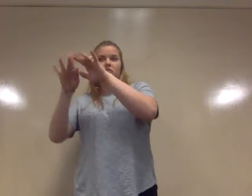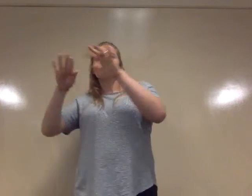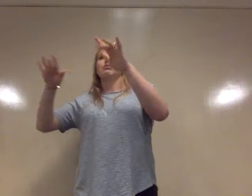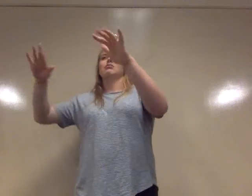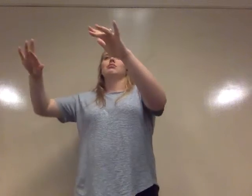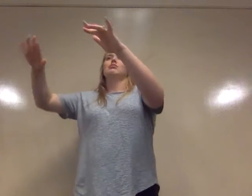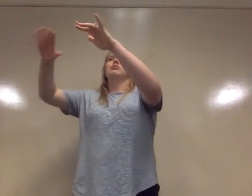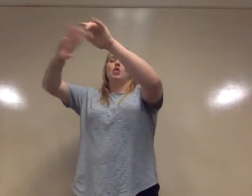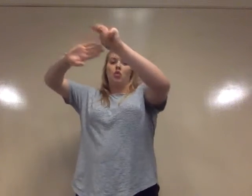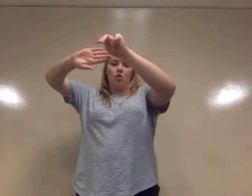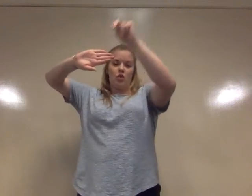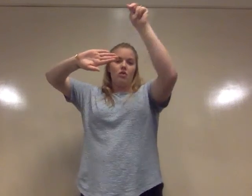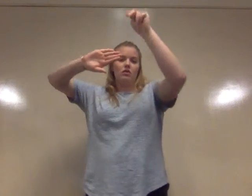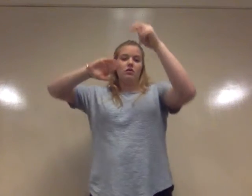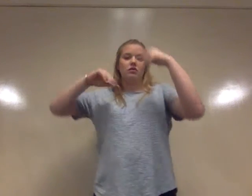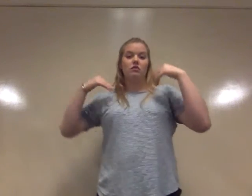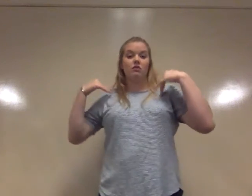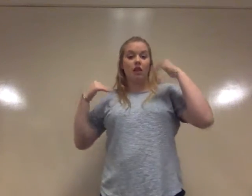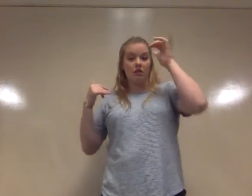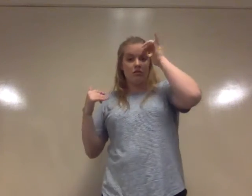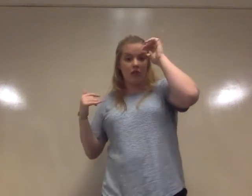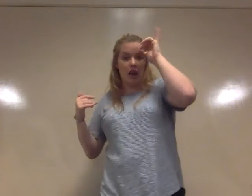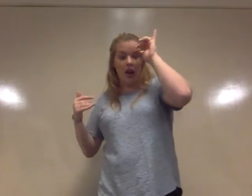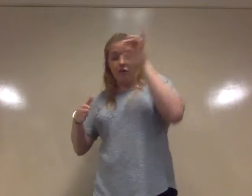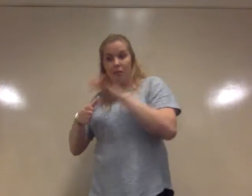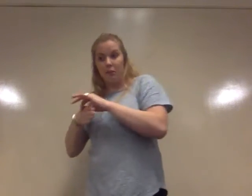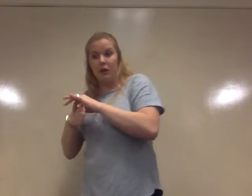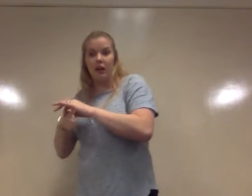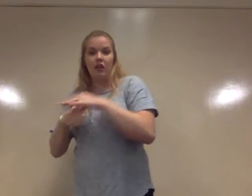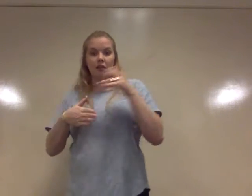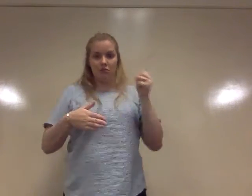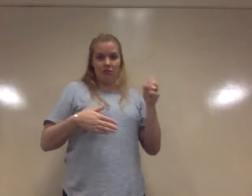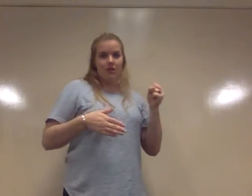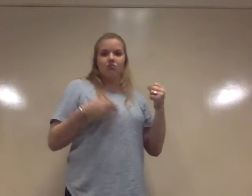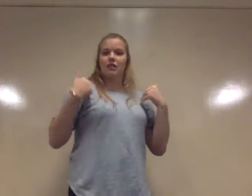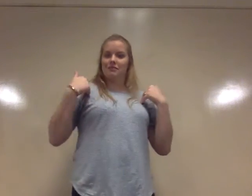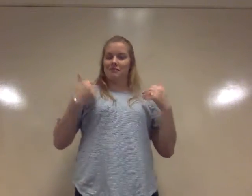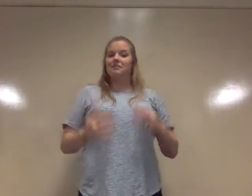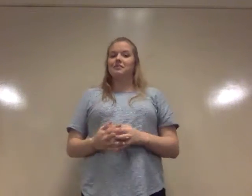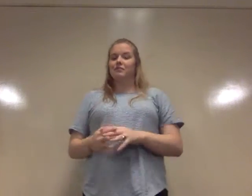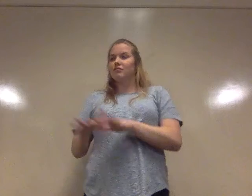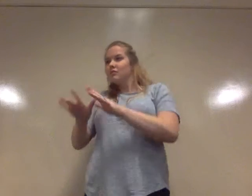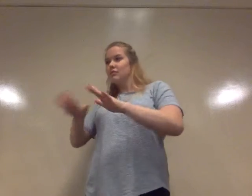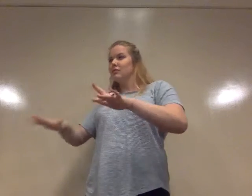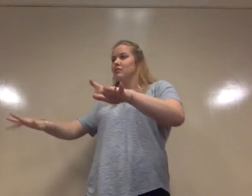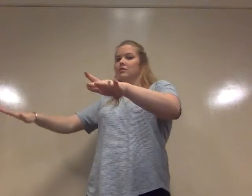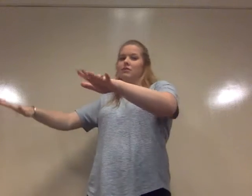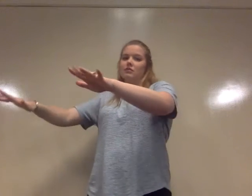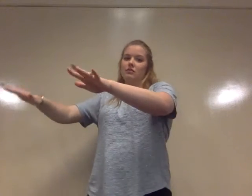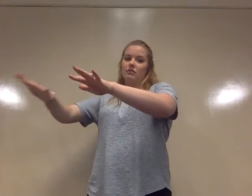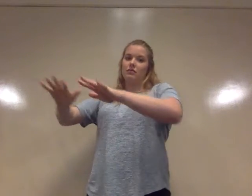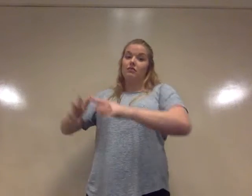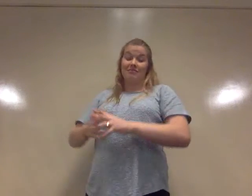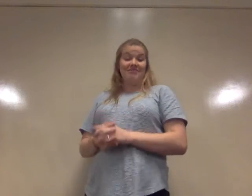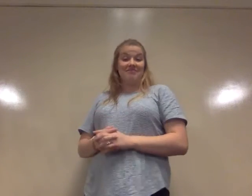grazed both beef and dairy cattle. This was sort of like the nerve center of the operation in a way? More or less, absolutely. This was sort of